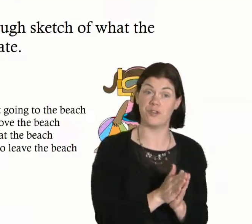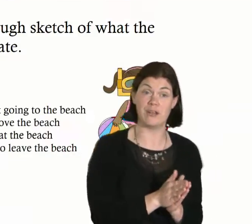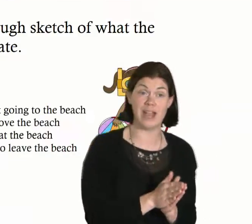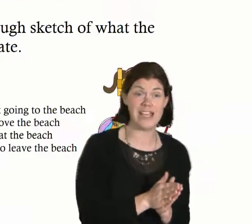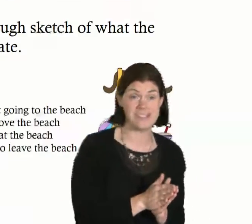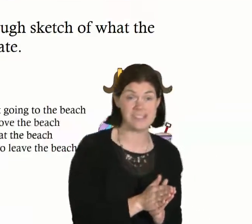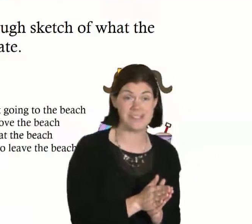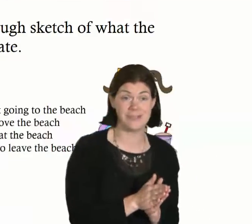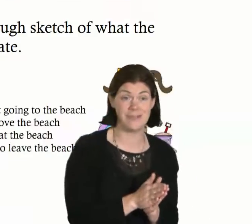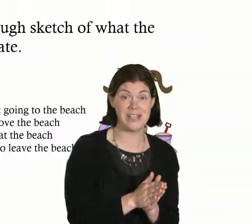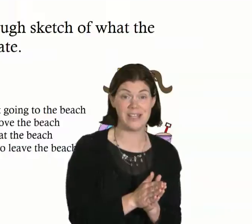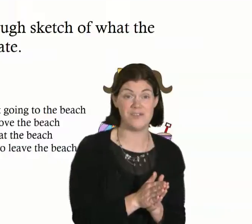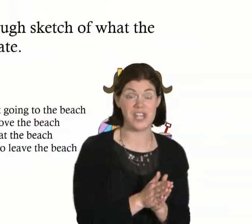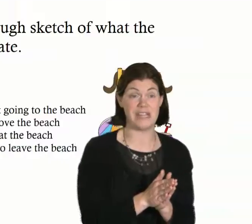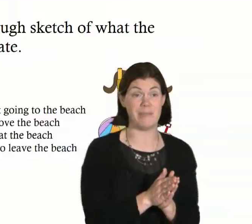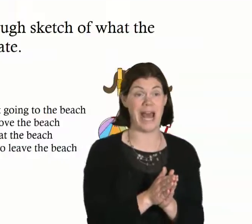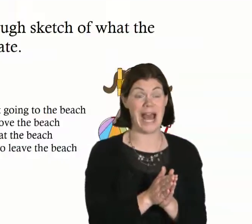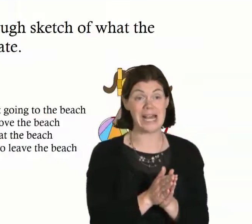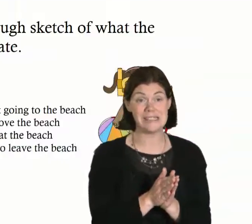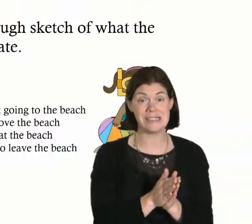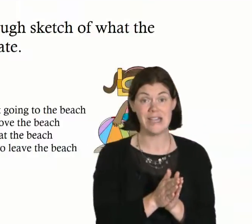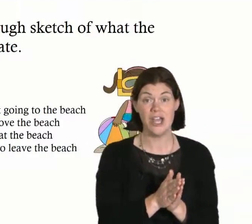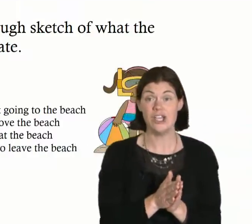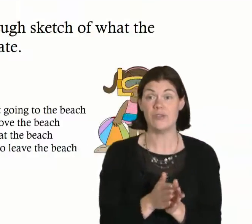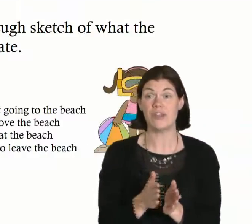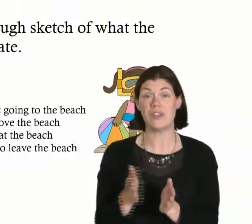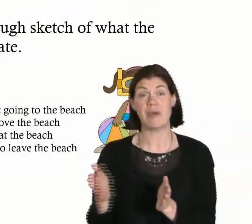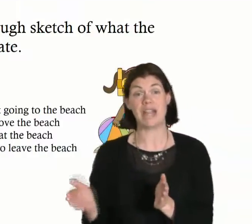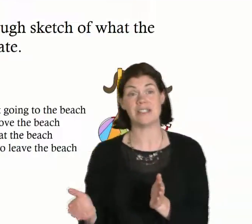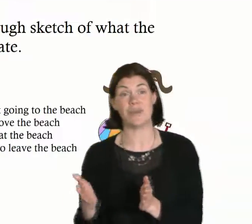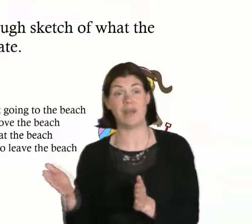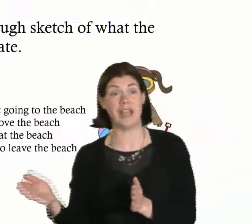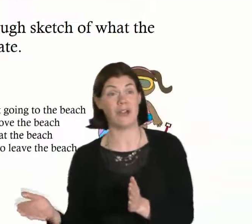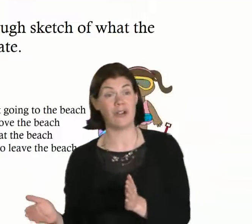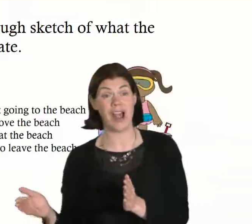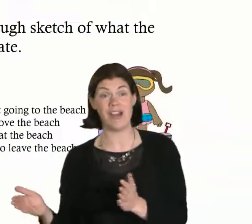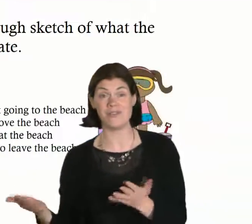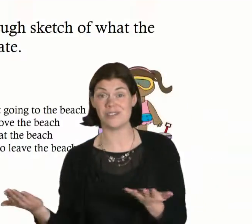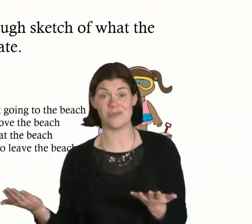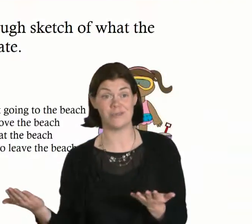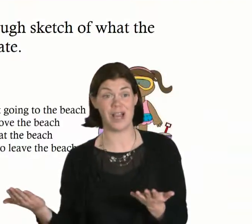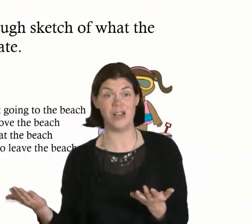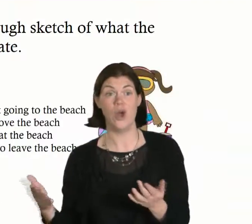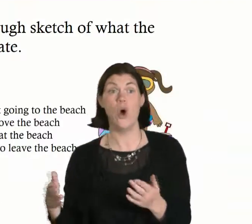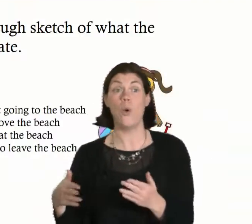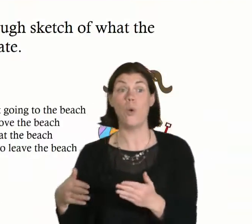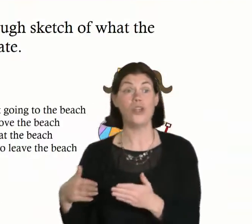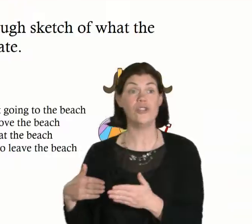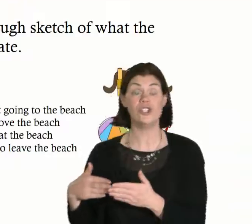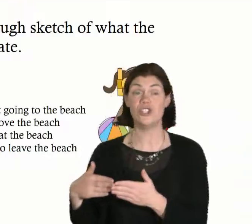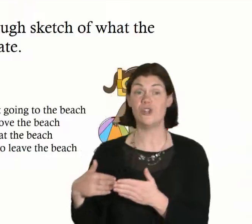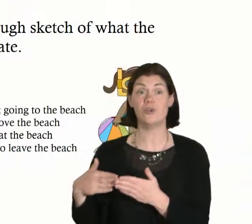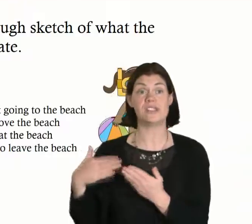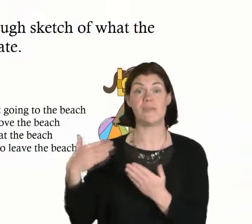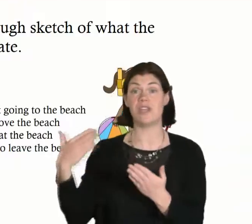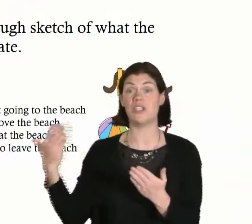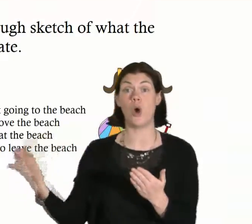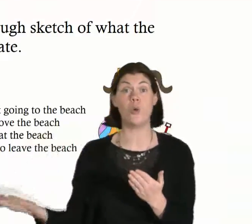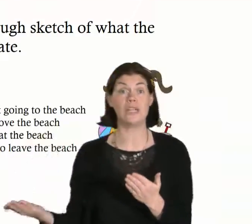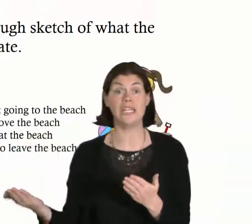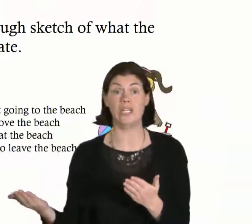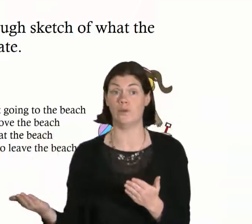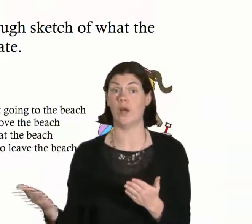your free writes, right, that you've done in the past. You can think back to your paragraphs, right? Or you could do